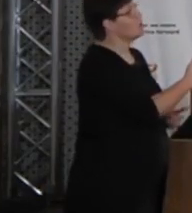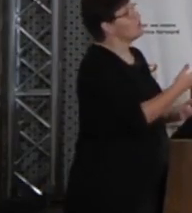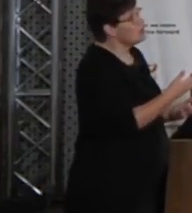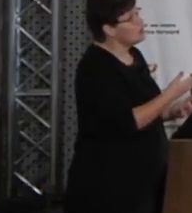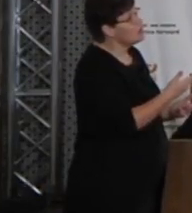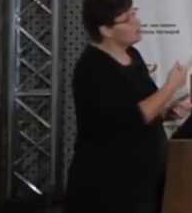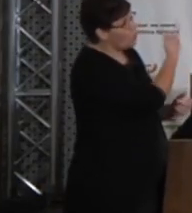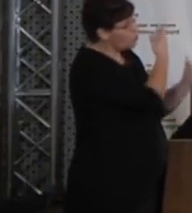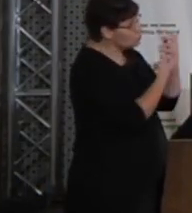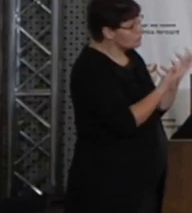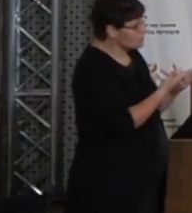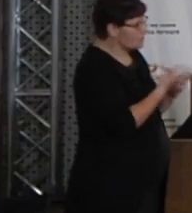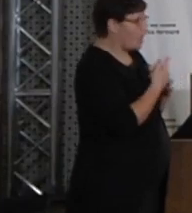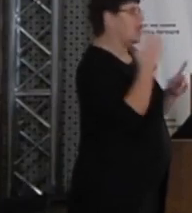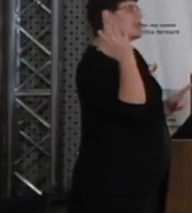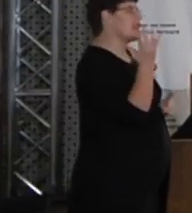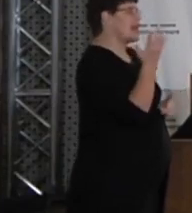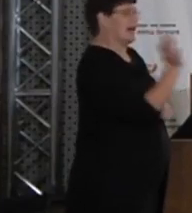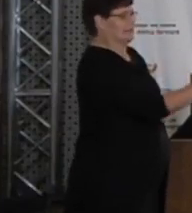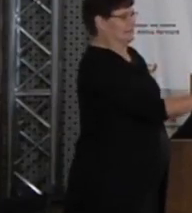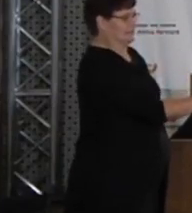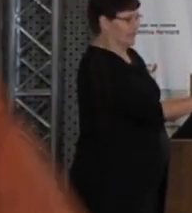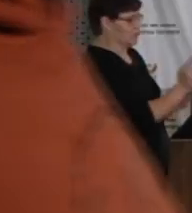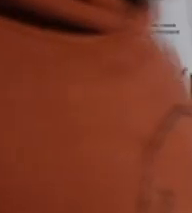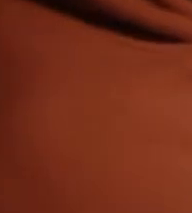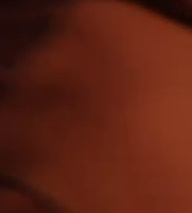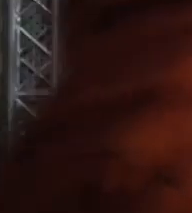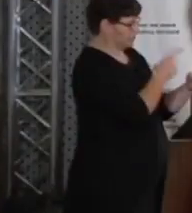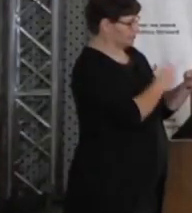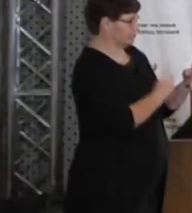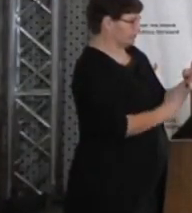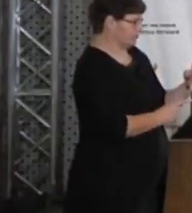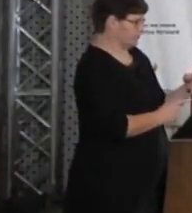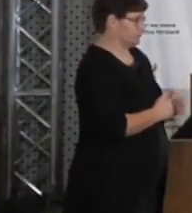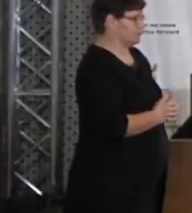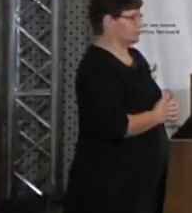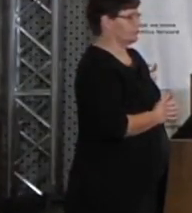questions. Again, no preamble, just get to the question. Do we have a caller?